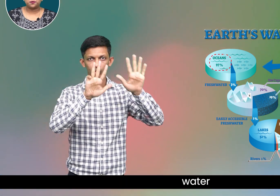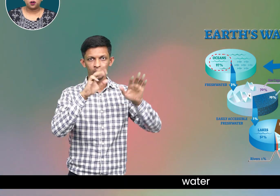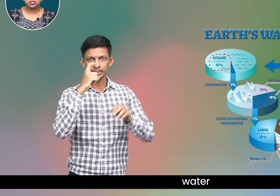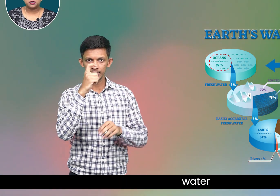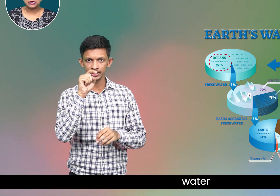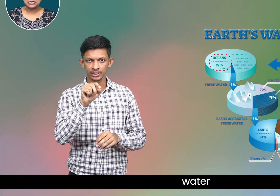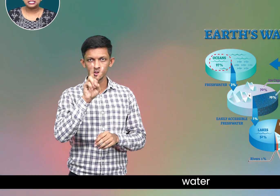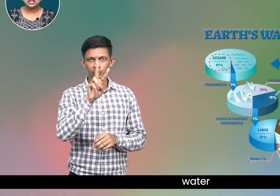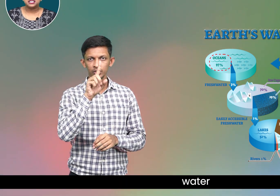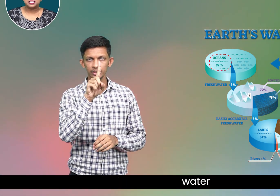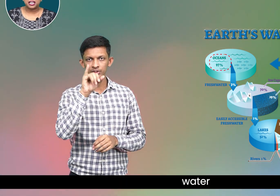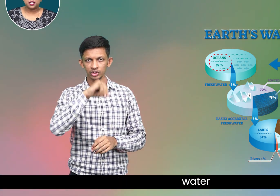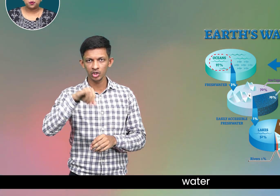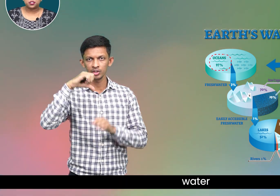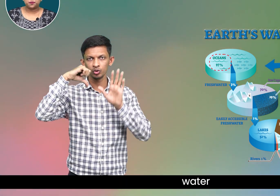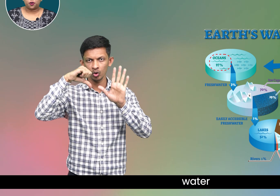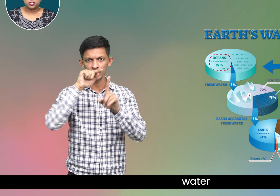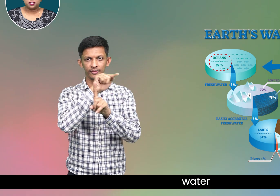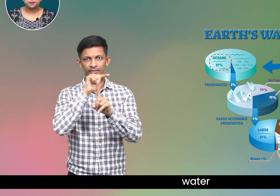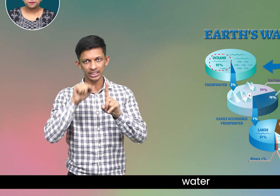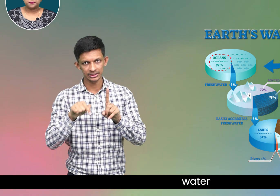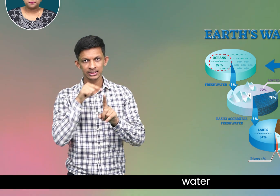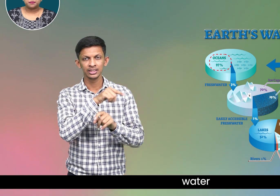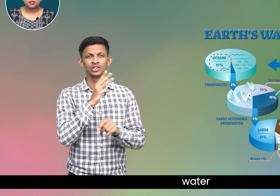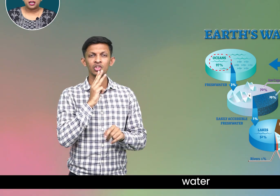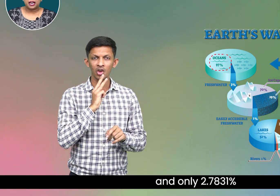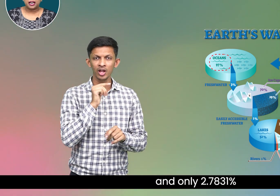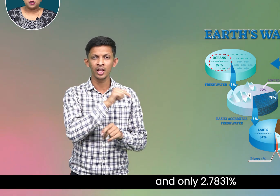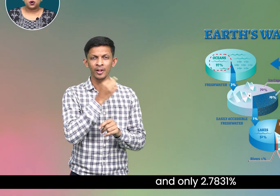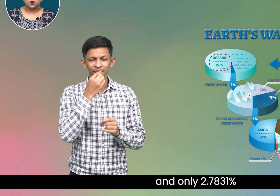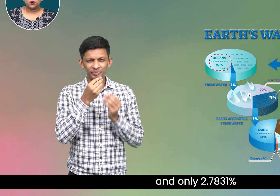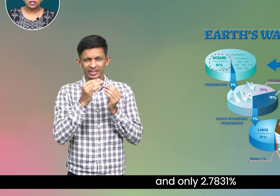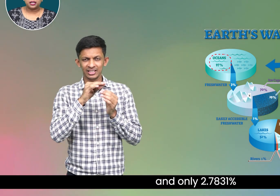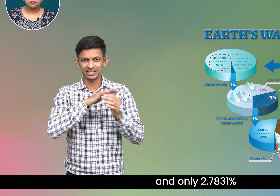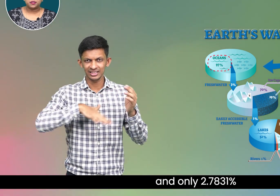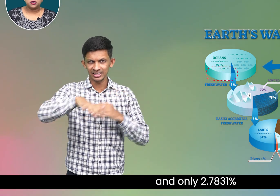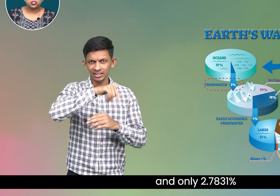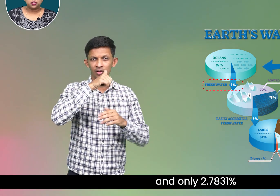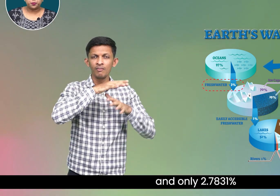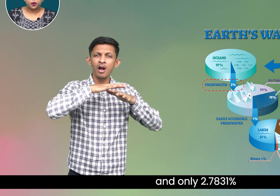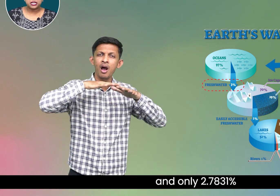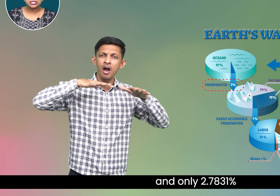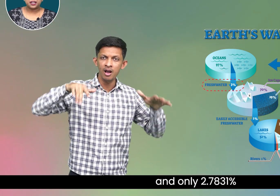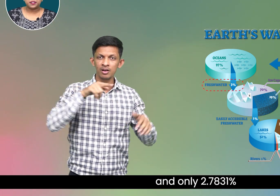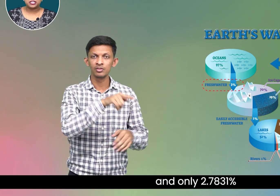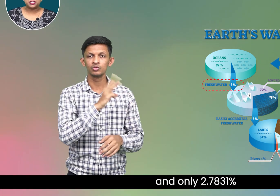97.2169% of water is saline ocean water and only